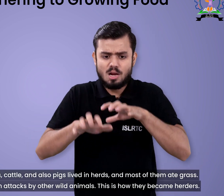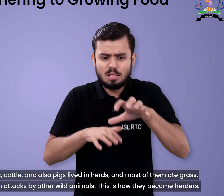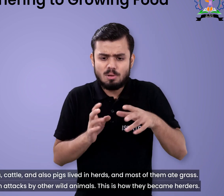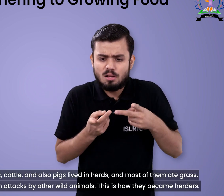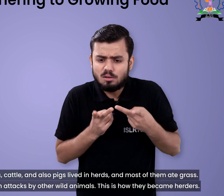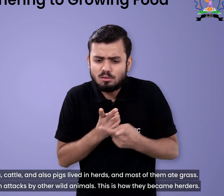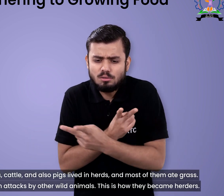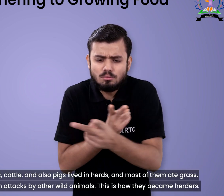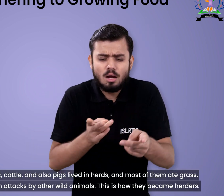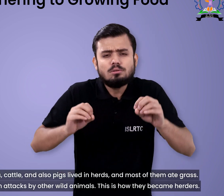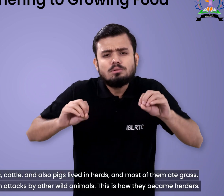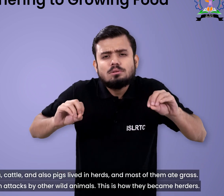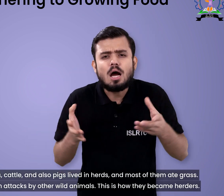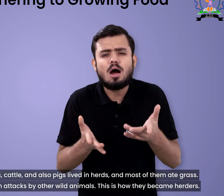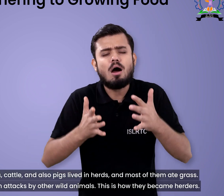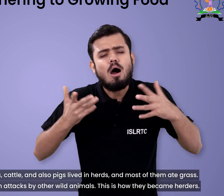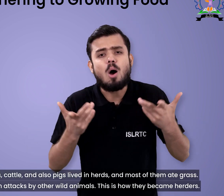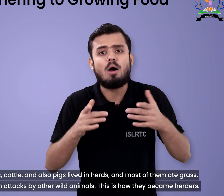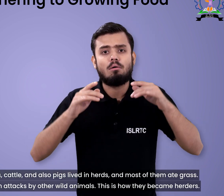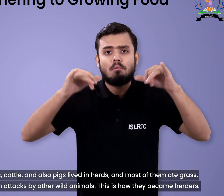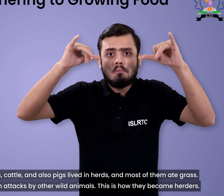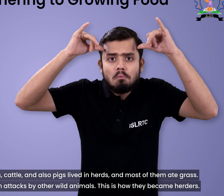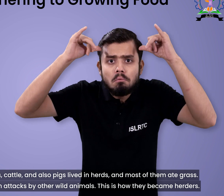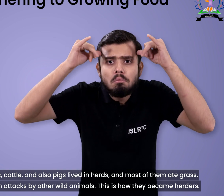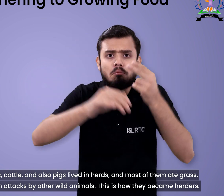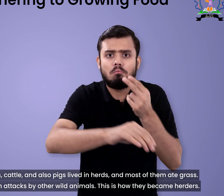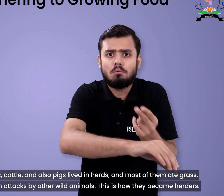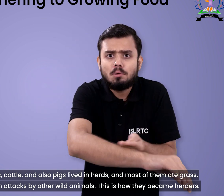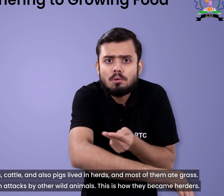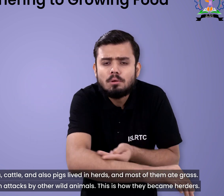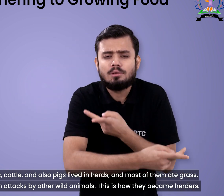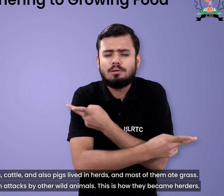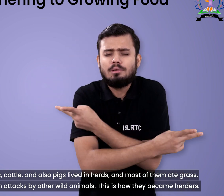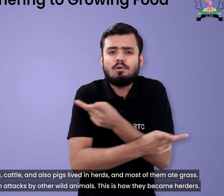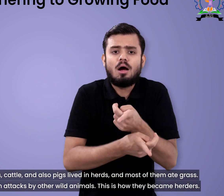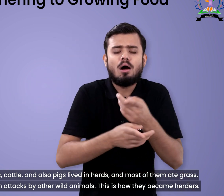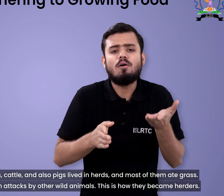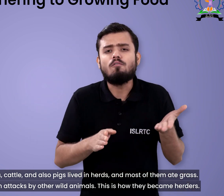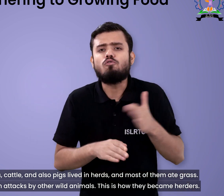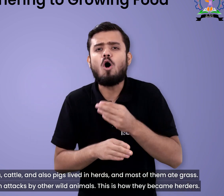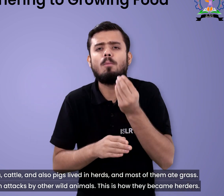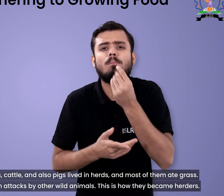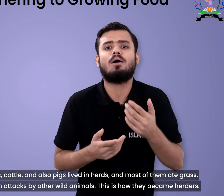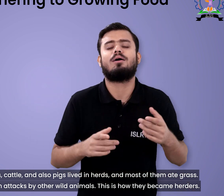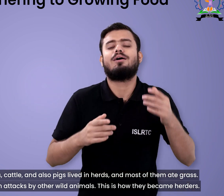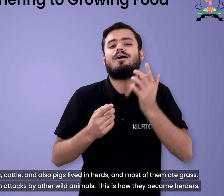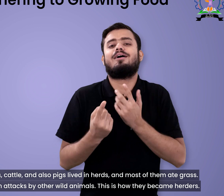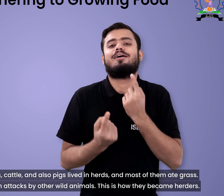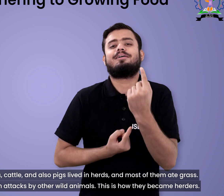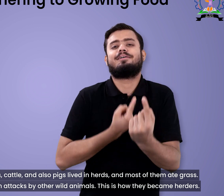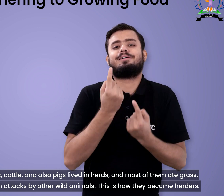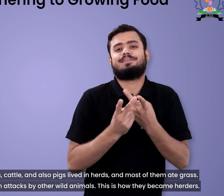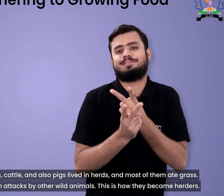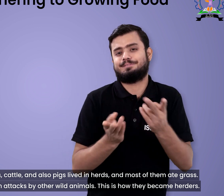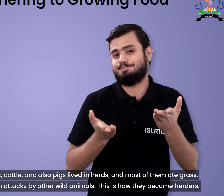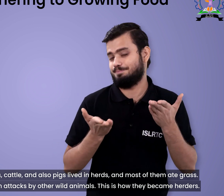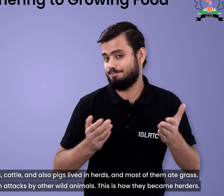These animals such as sheep, goats, cattle, and also pigs lived in herds, and most of them ate